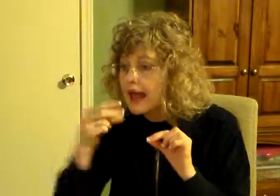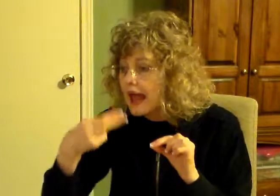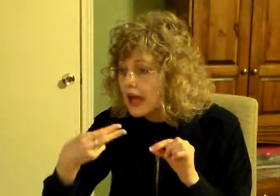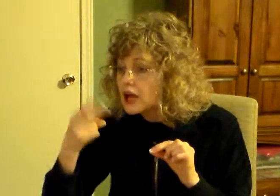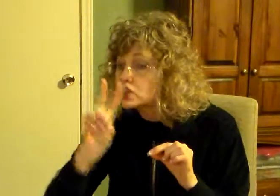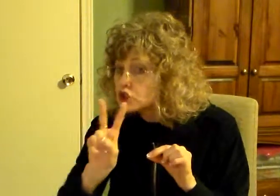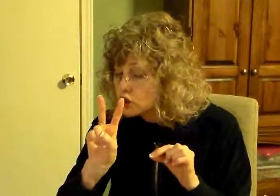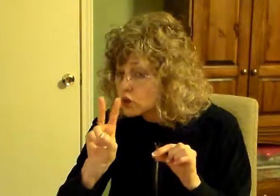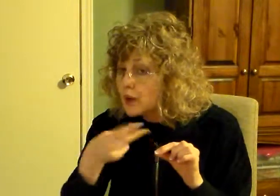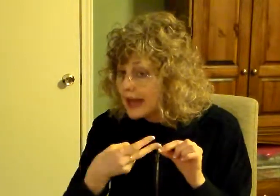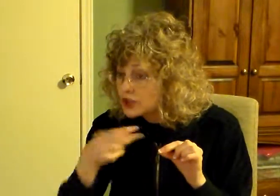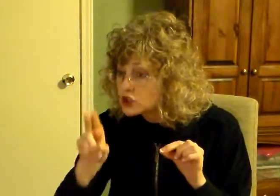oxygen.